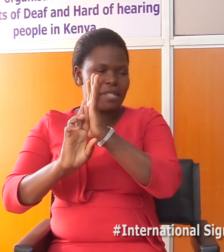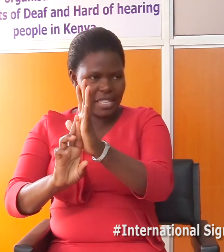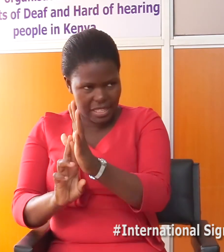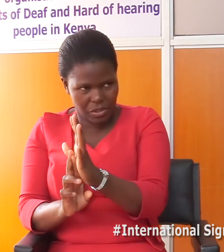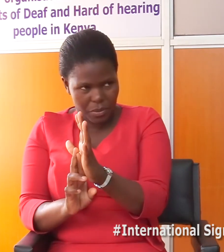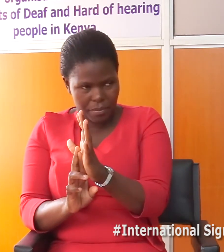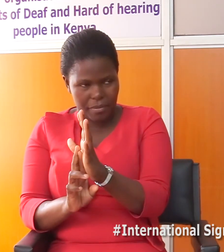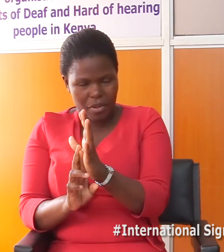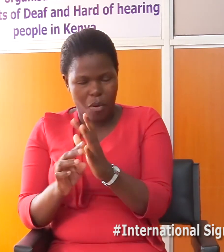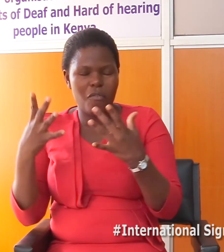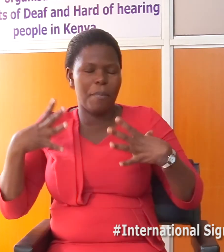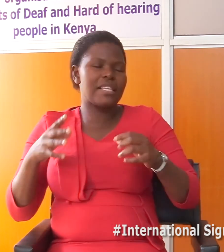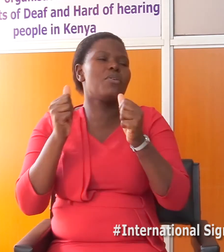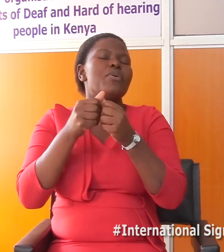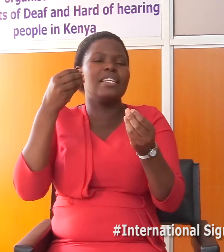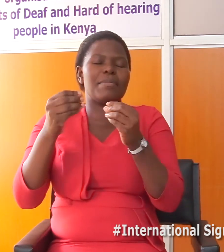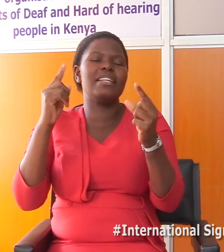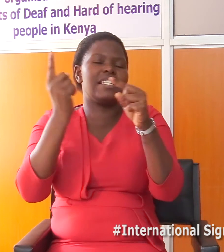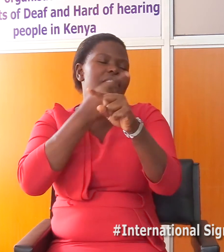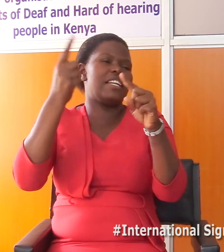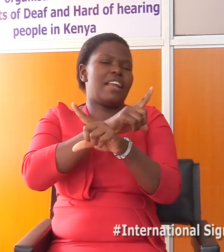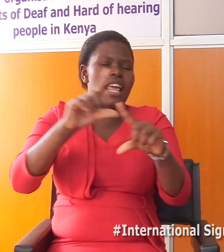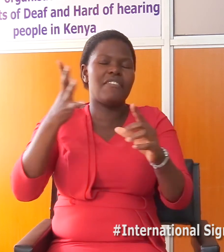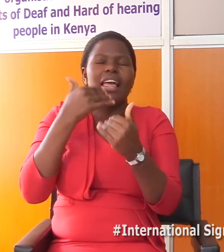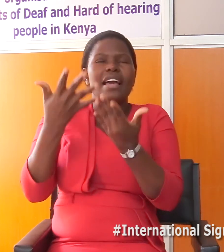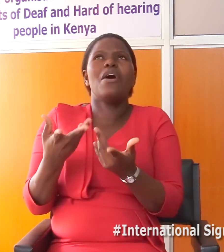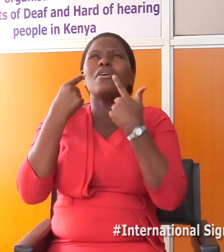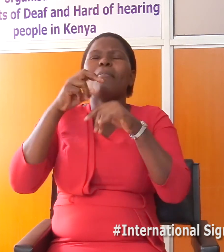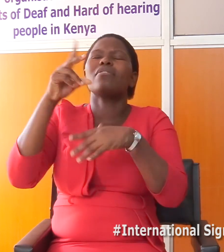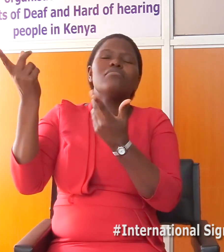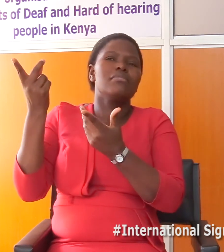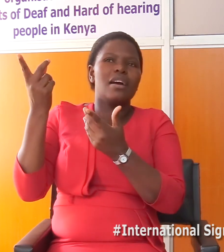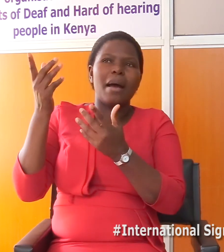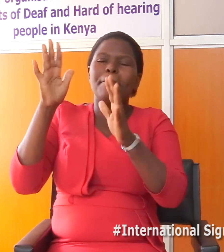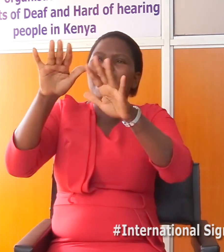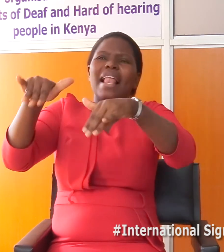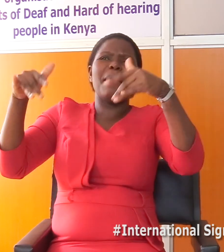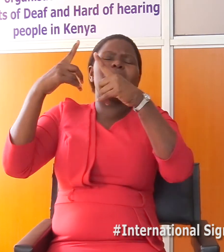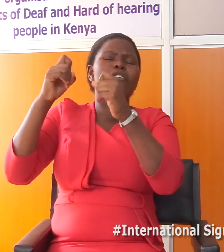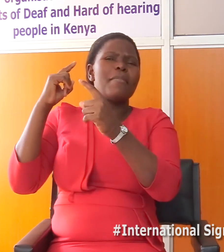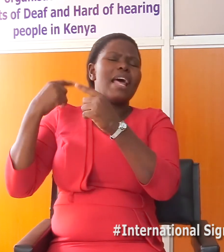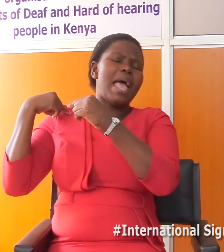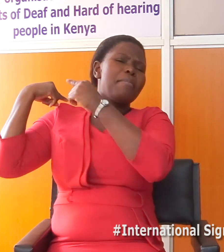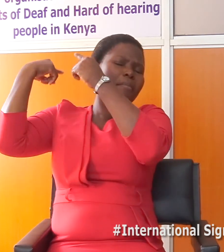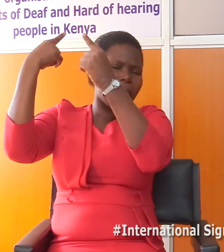importance of preserving sign languages as part of linguistic and cultural diversity. In legislation, the deaf are